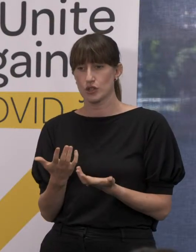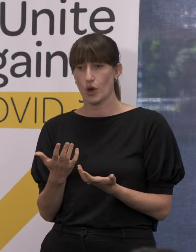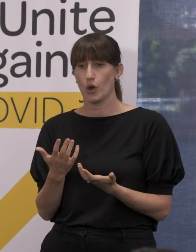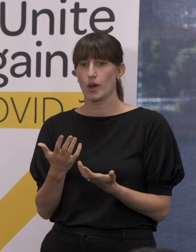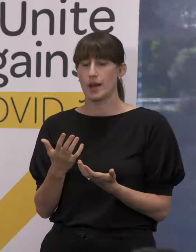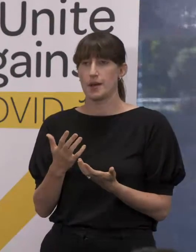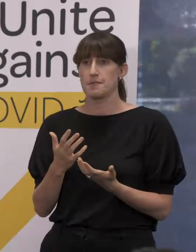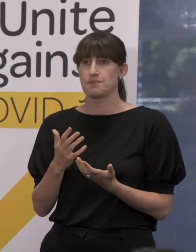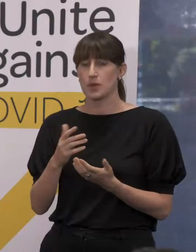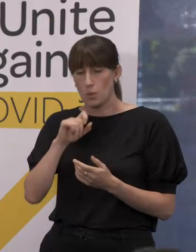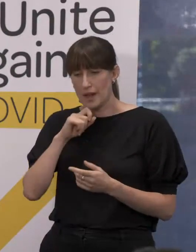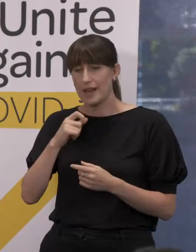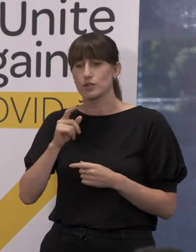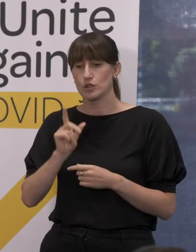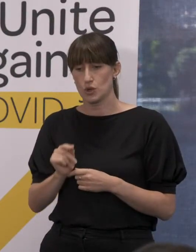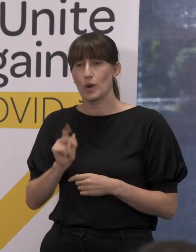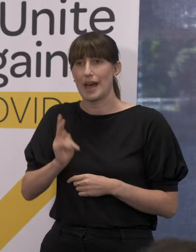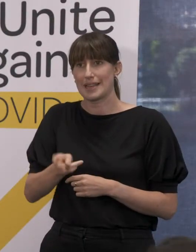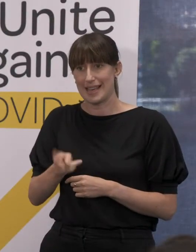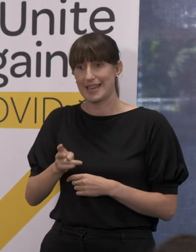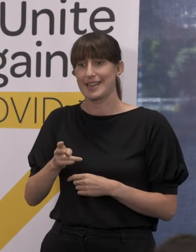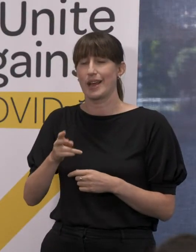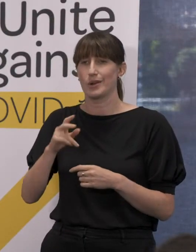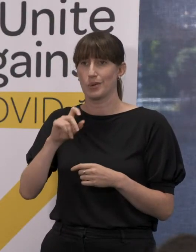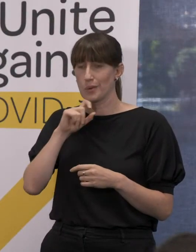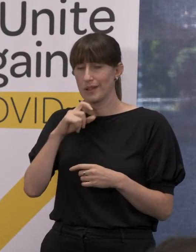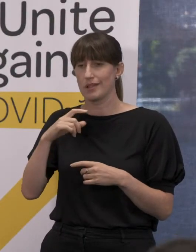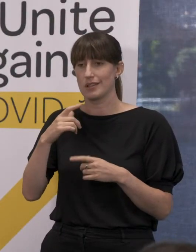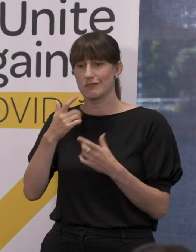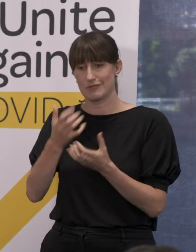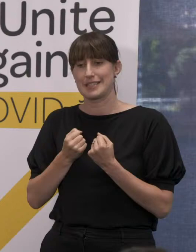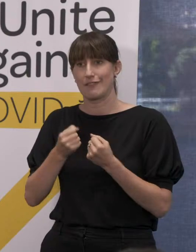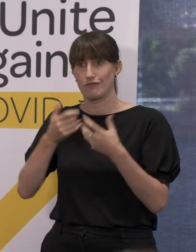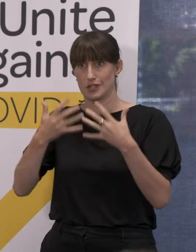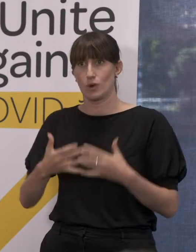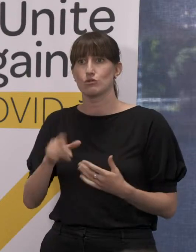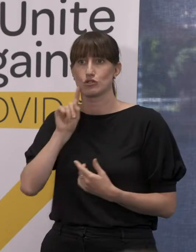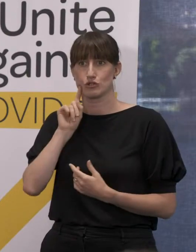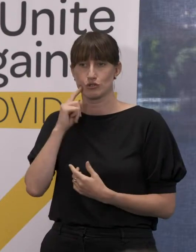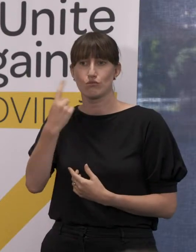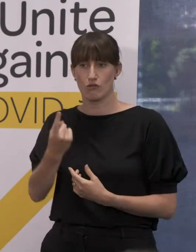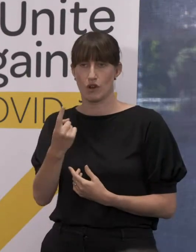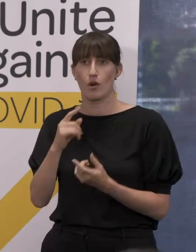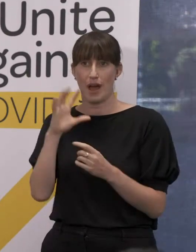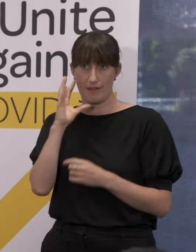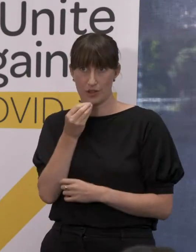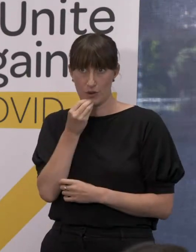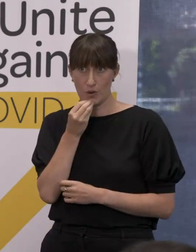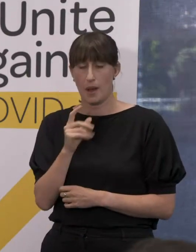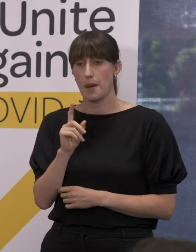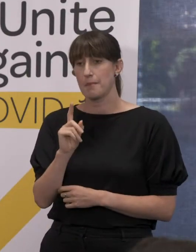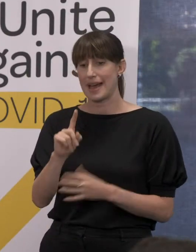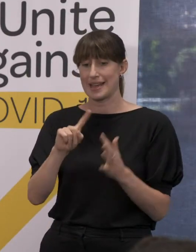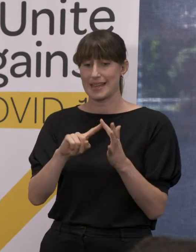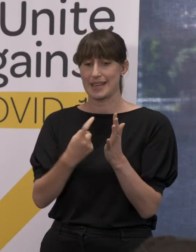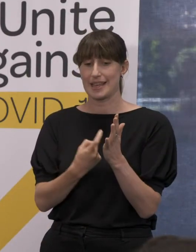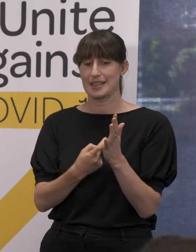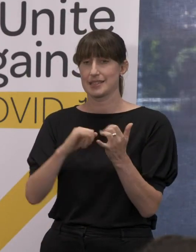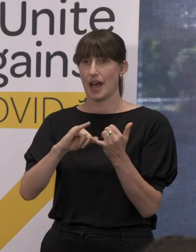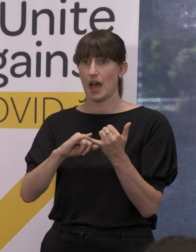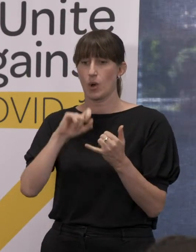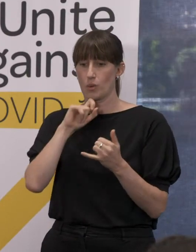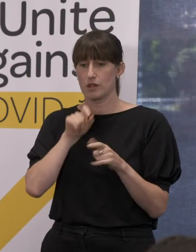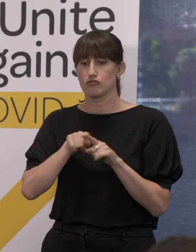tomorrow afternoon. But ESR will look to run a further, faster whole genome sequencing